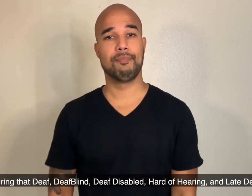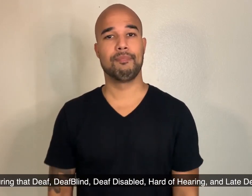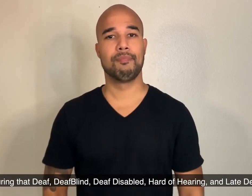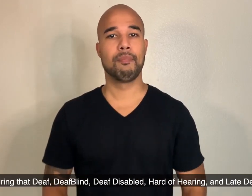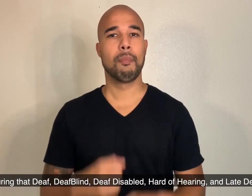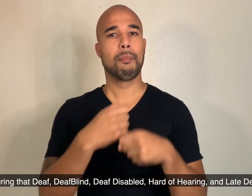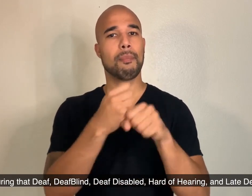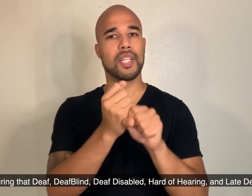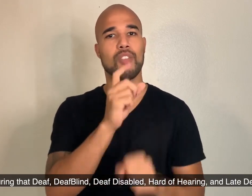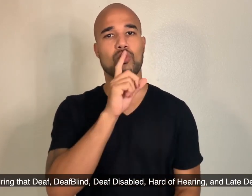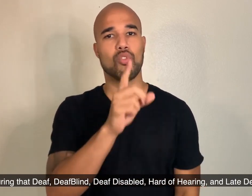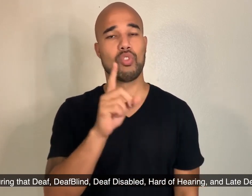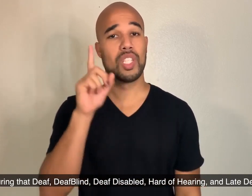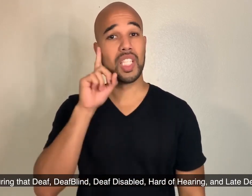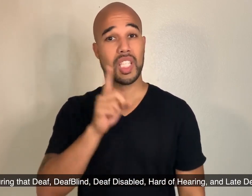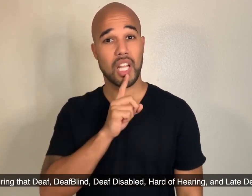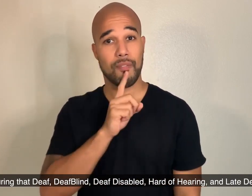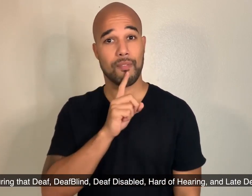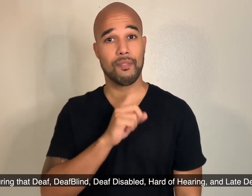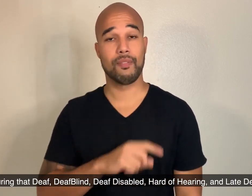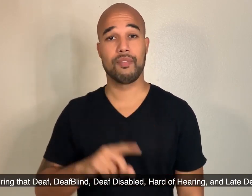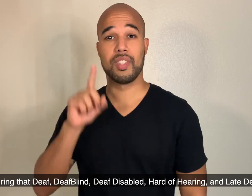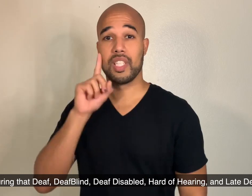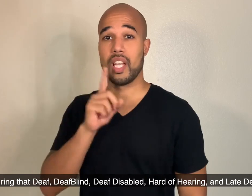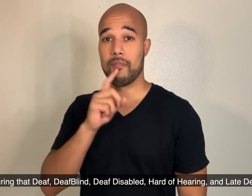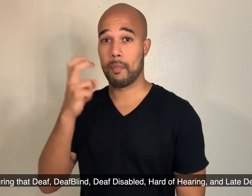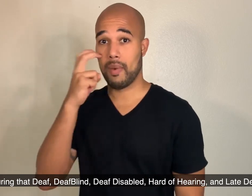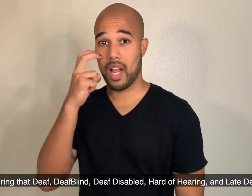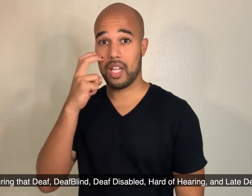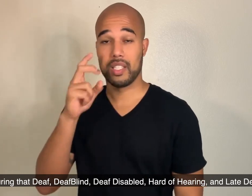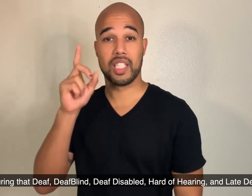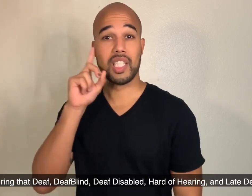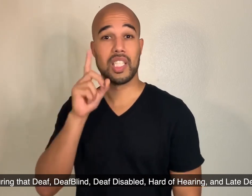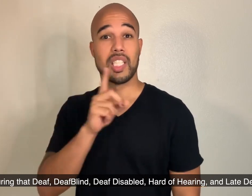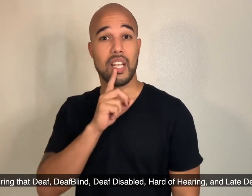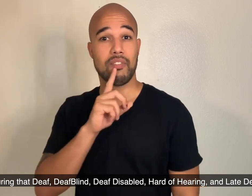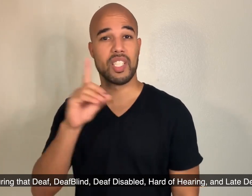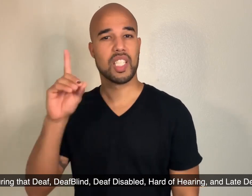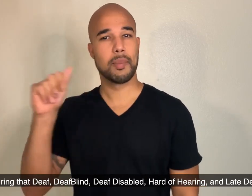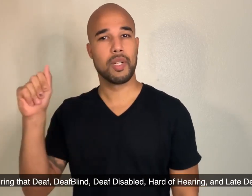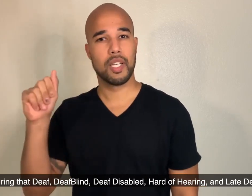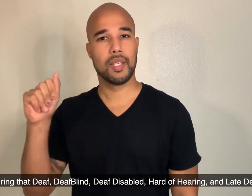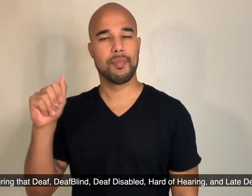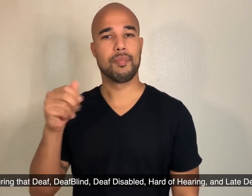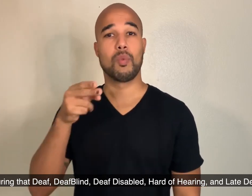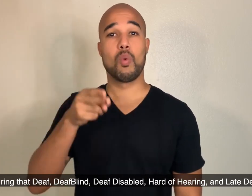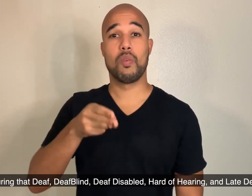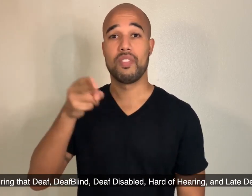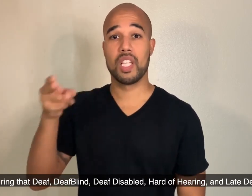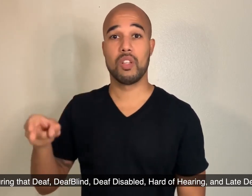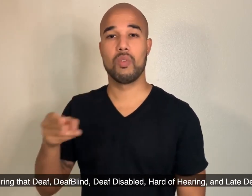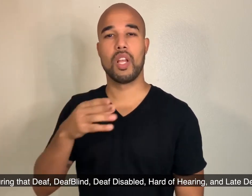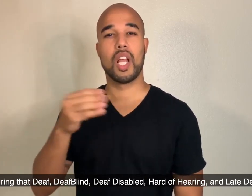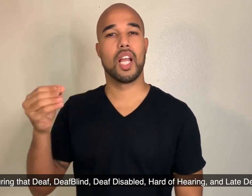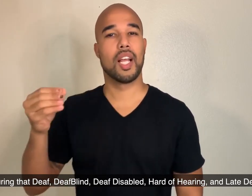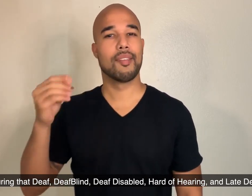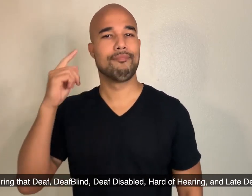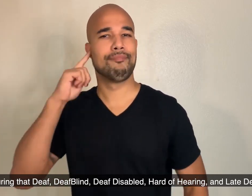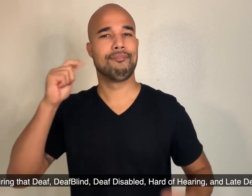Ensuring that deaf, deafblind, deaf-disabled, hard of hearing, and late deafened students